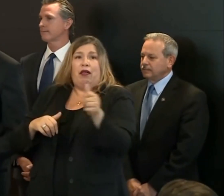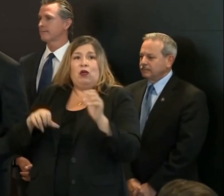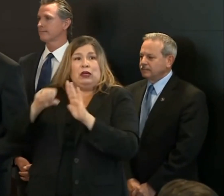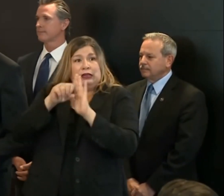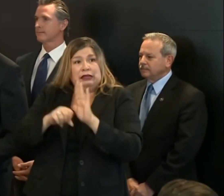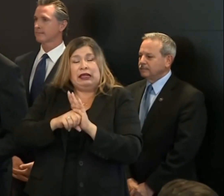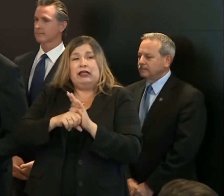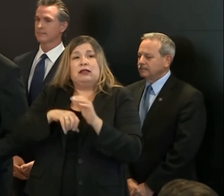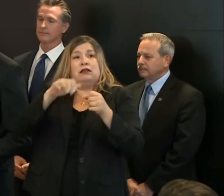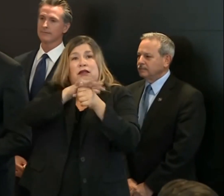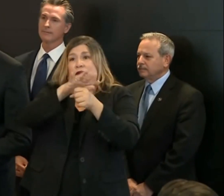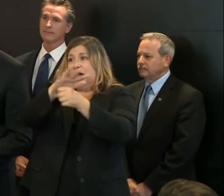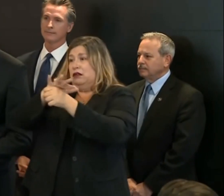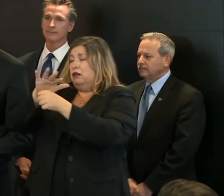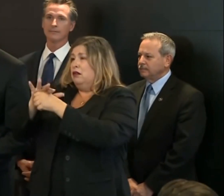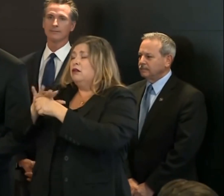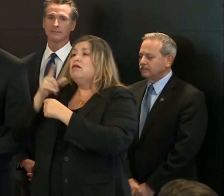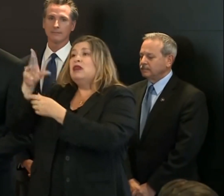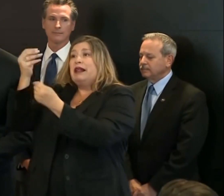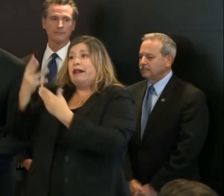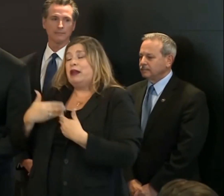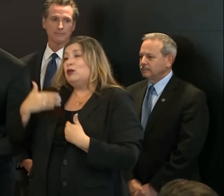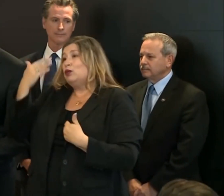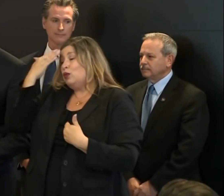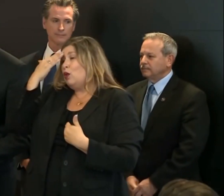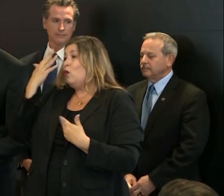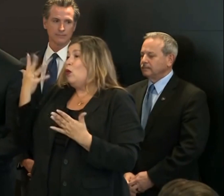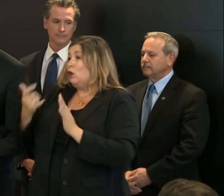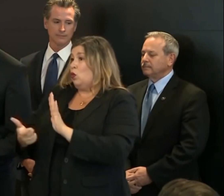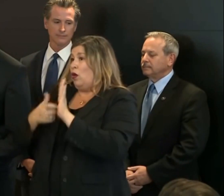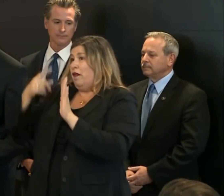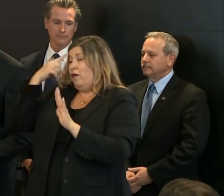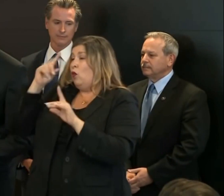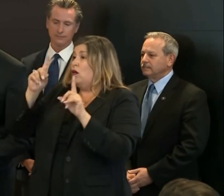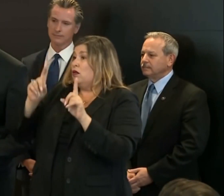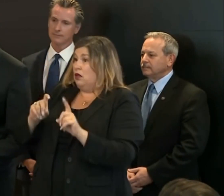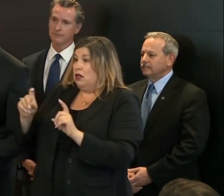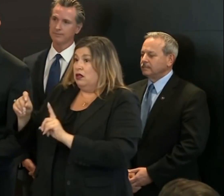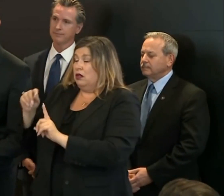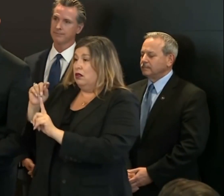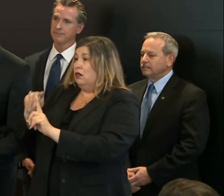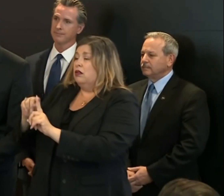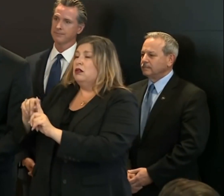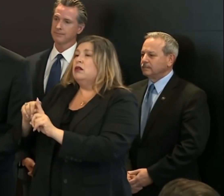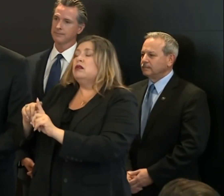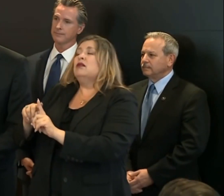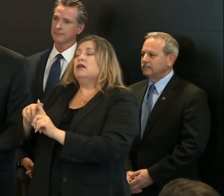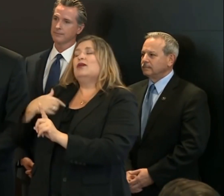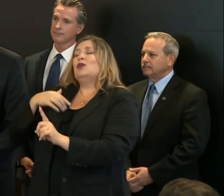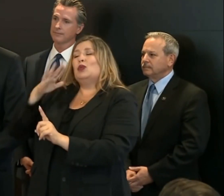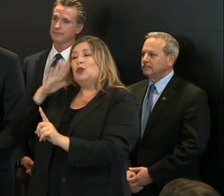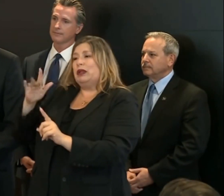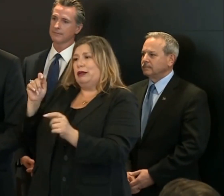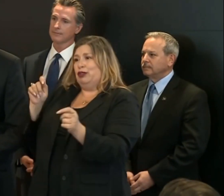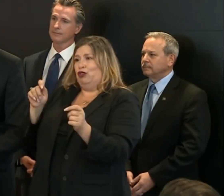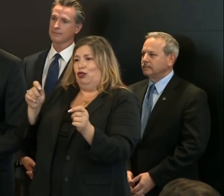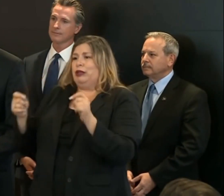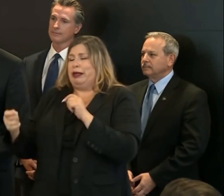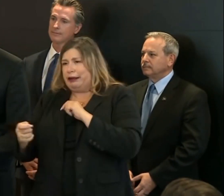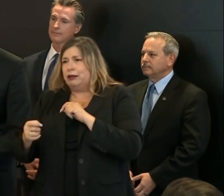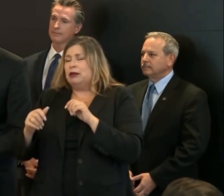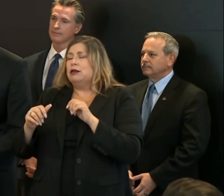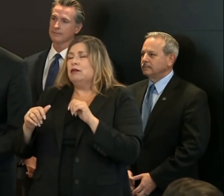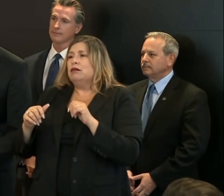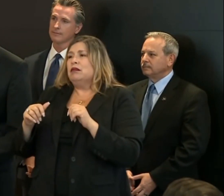and jurisdictions that those requirements for testing will be changed based on the new information